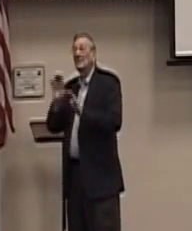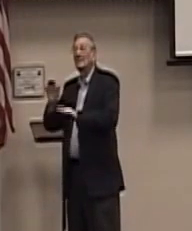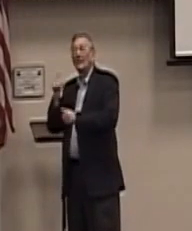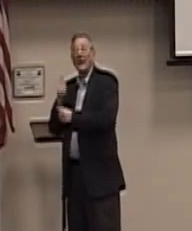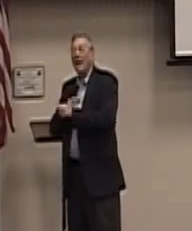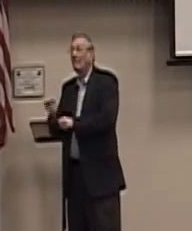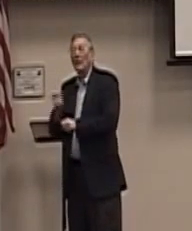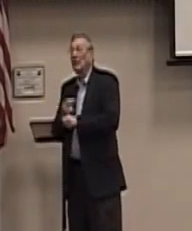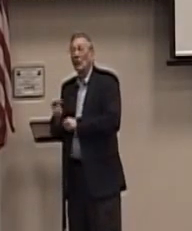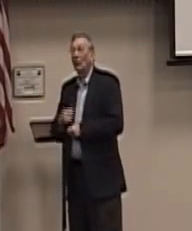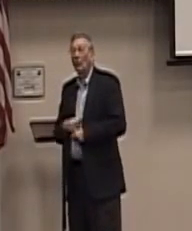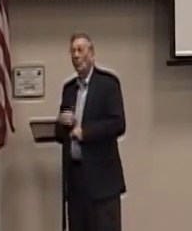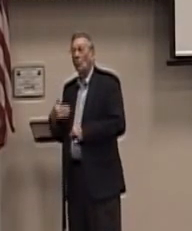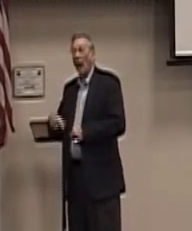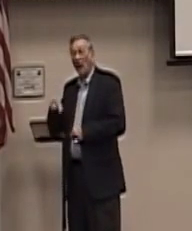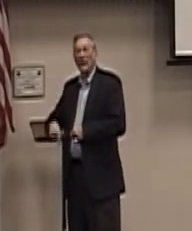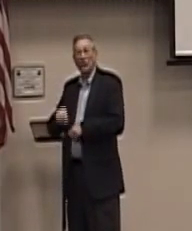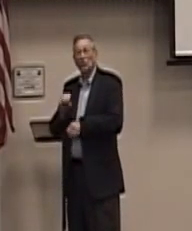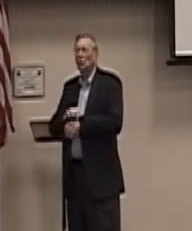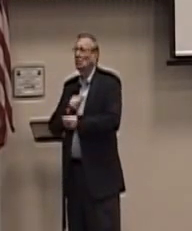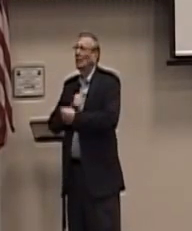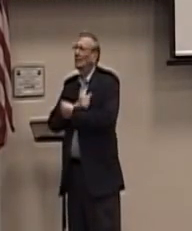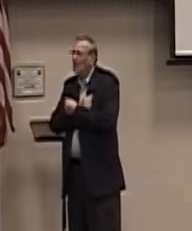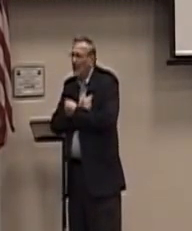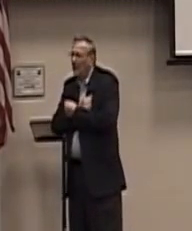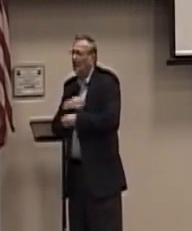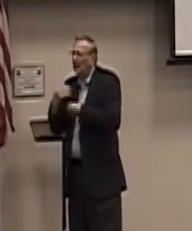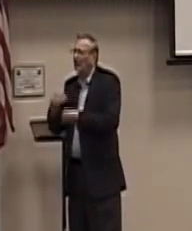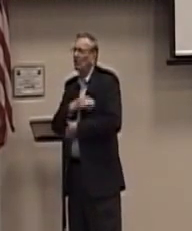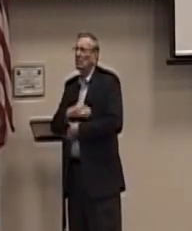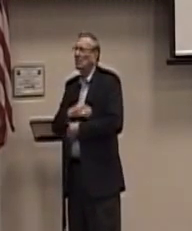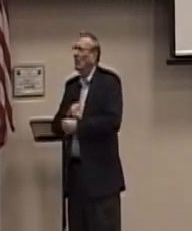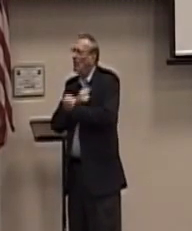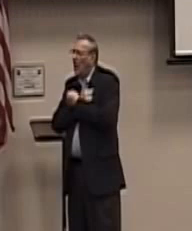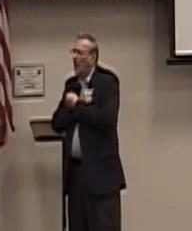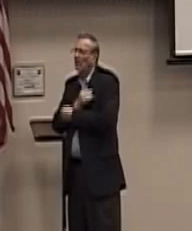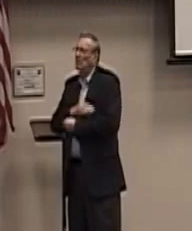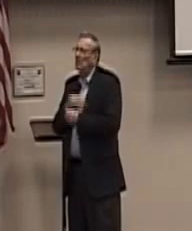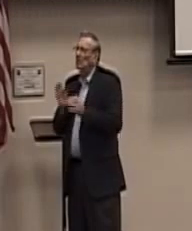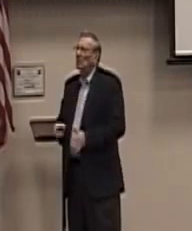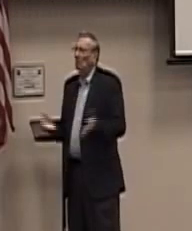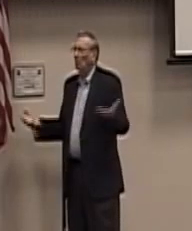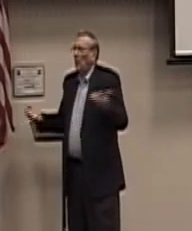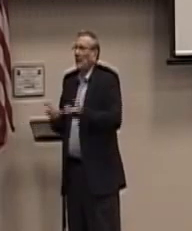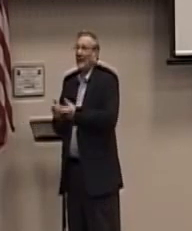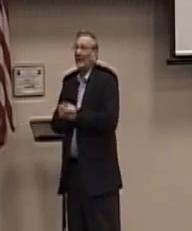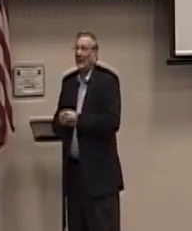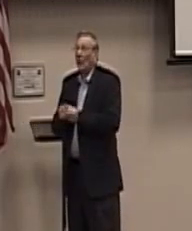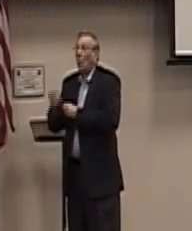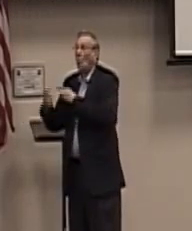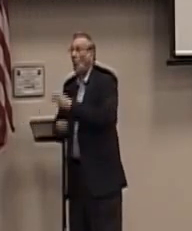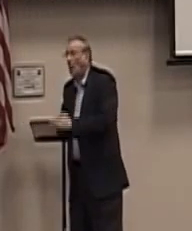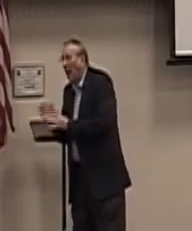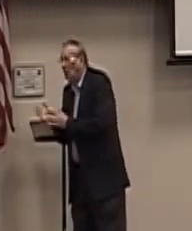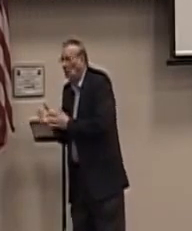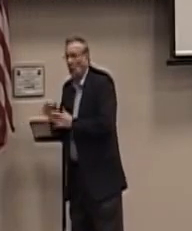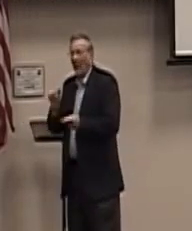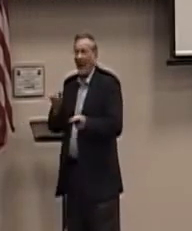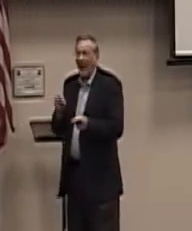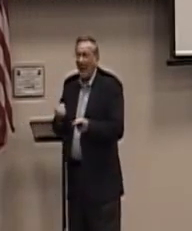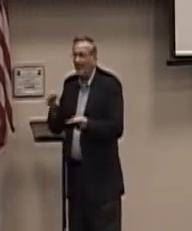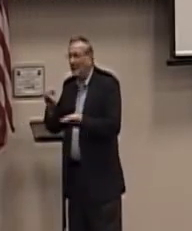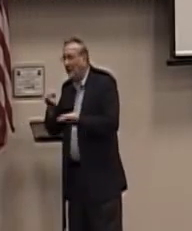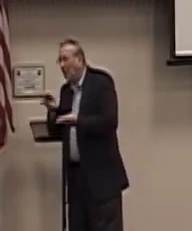year. This body loves to give to missions, and they love missionaries. So we bring all that together. World Bible School, AIM,